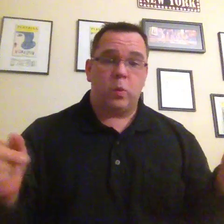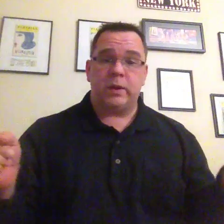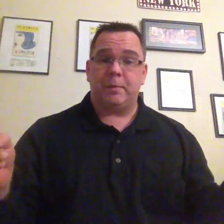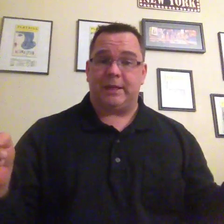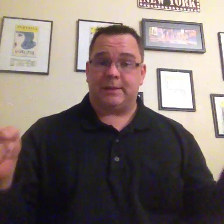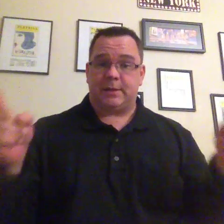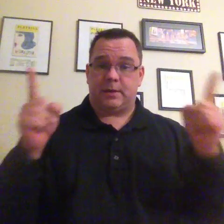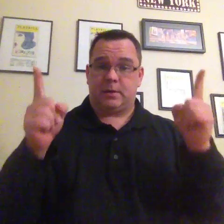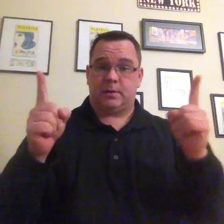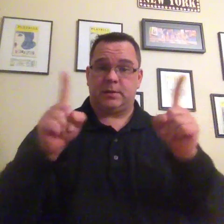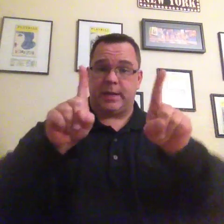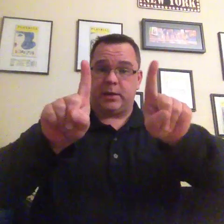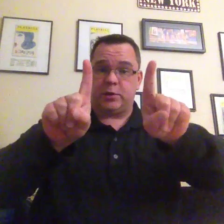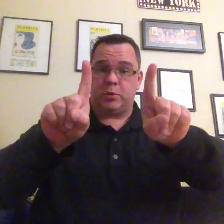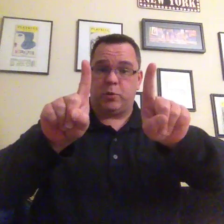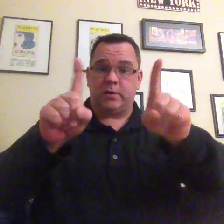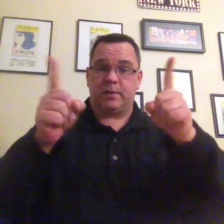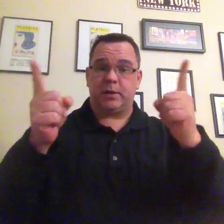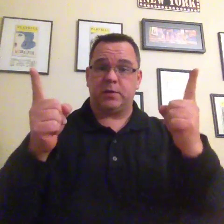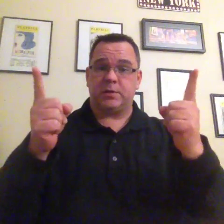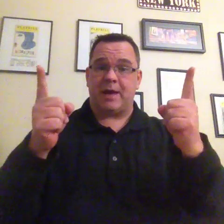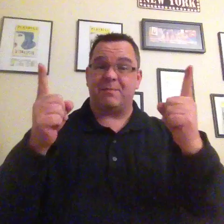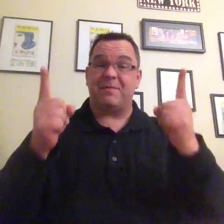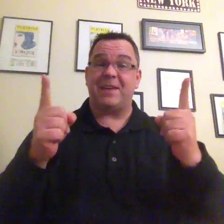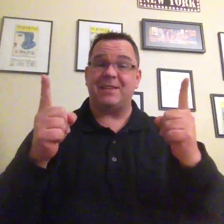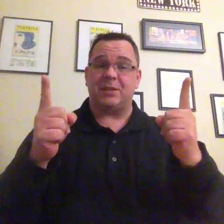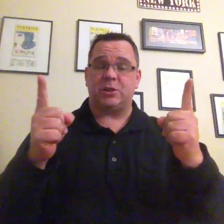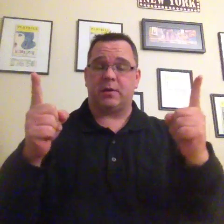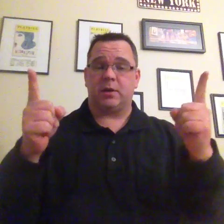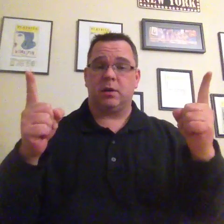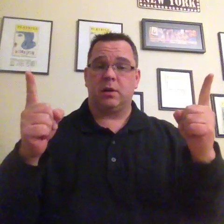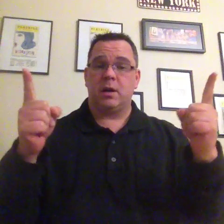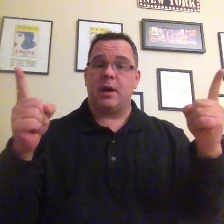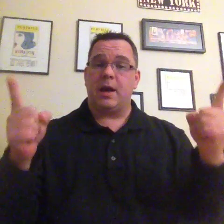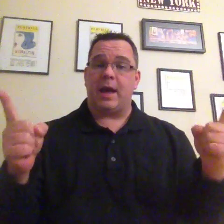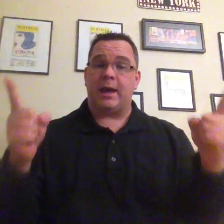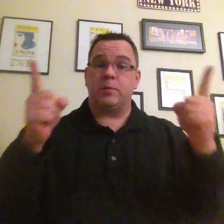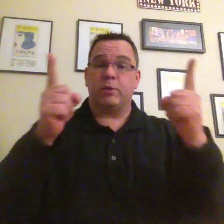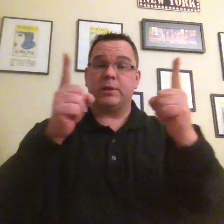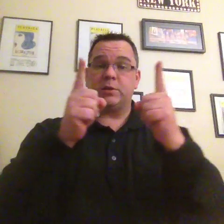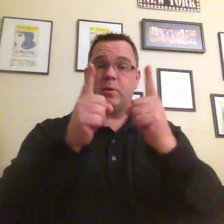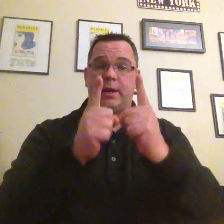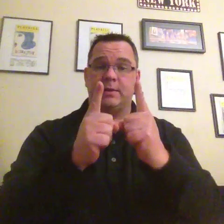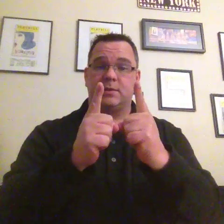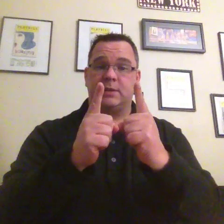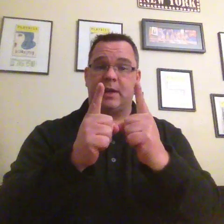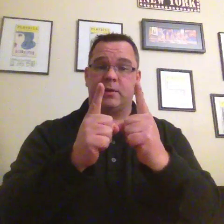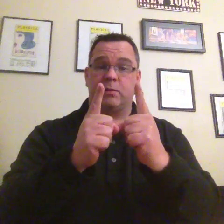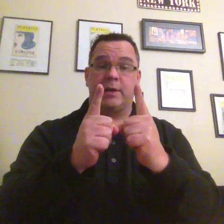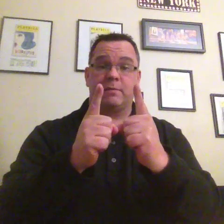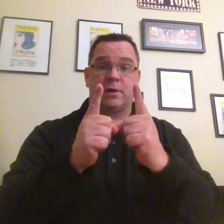We'll meet. Take your two pointer fingers, have them face each other, and bring the two hands together right in front of